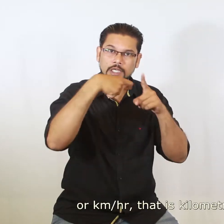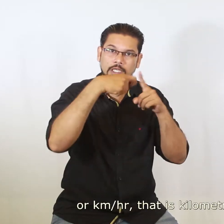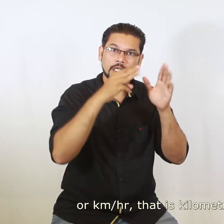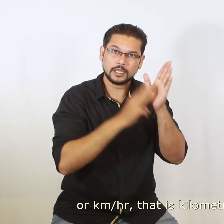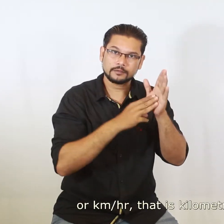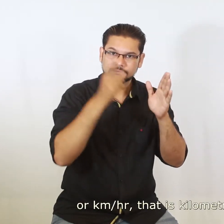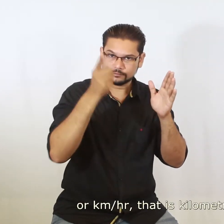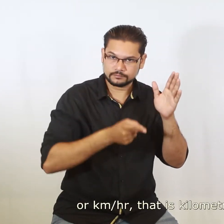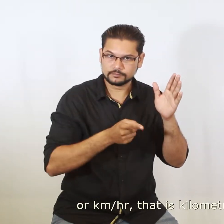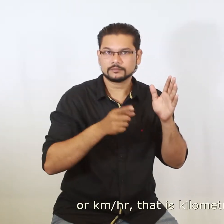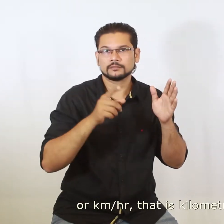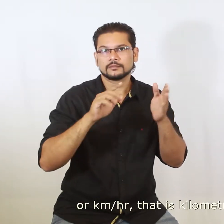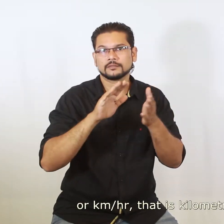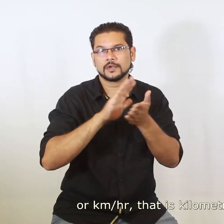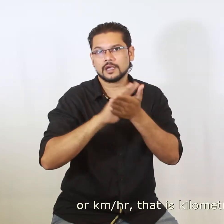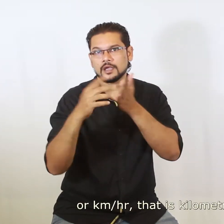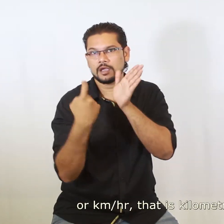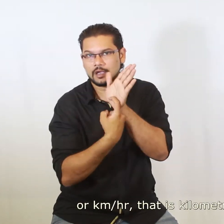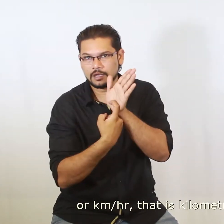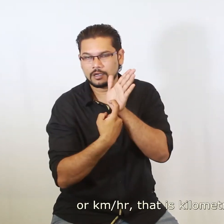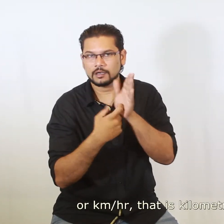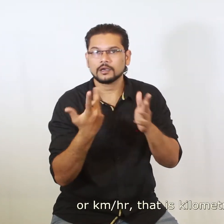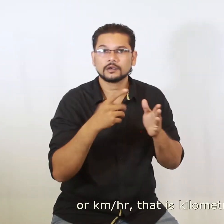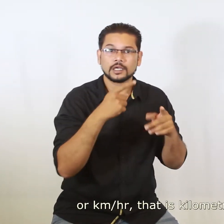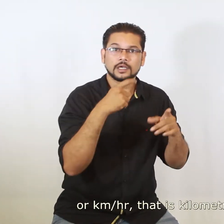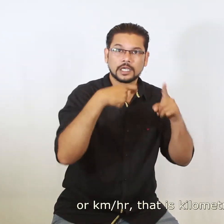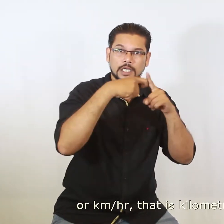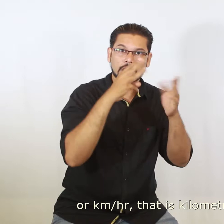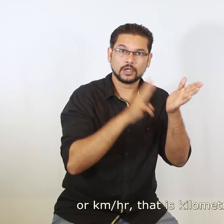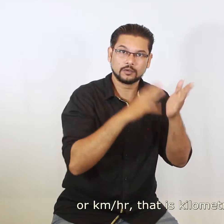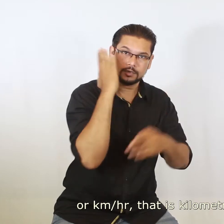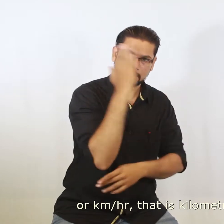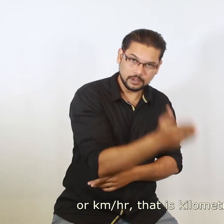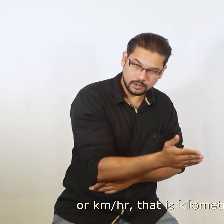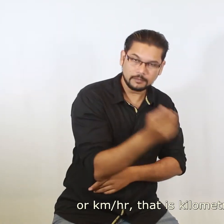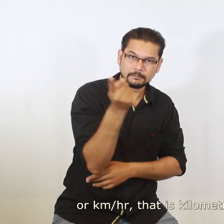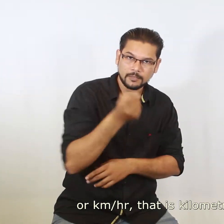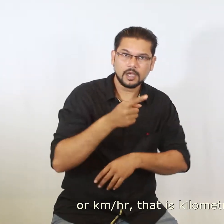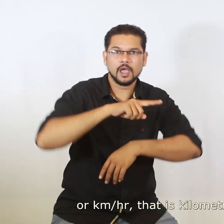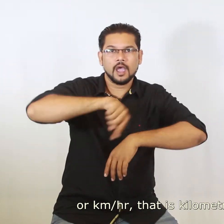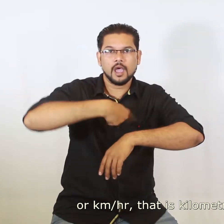or km by hr, that is kilometers per hour.